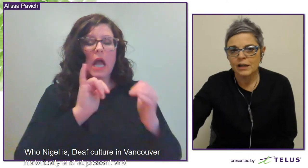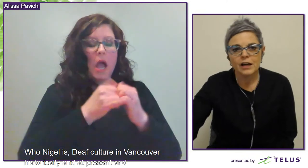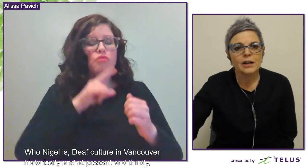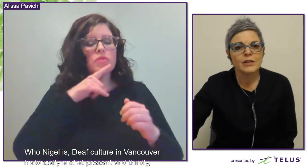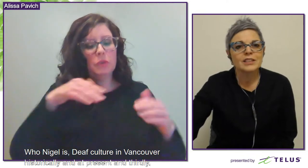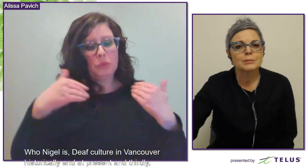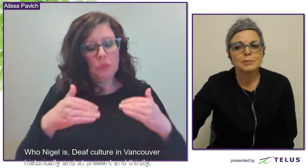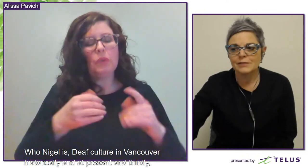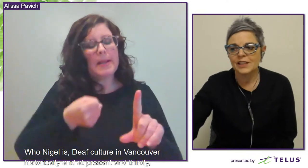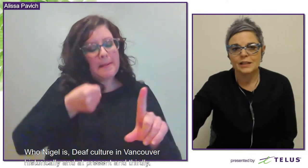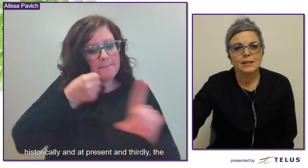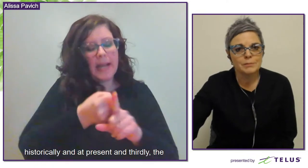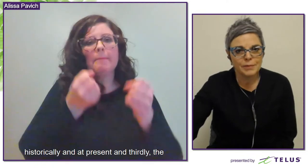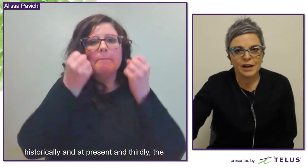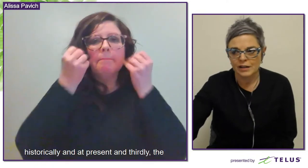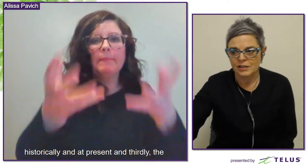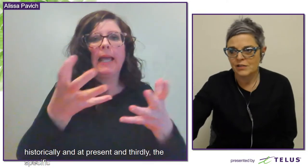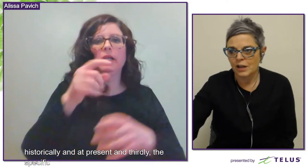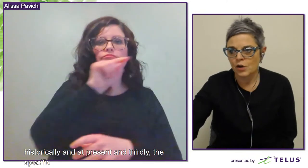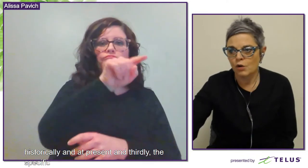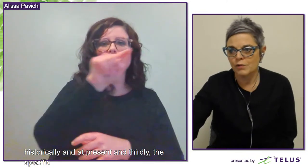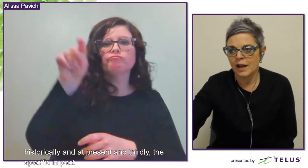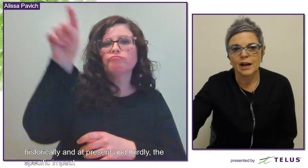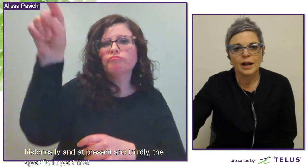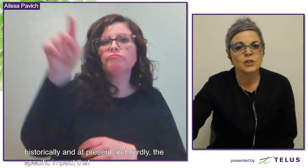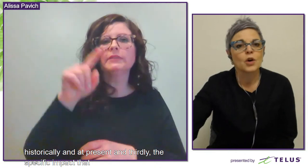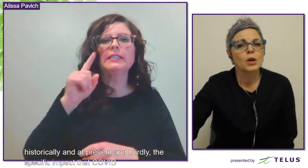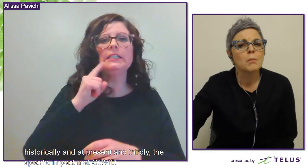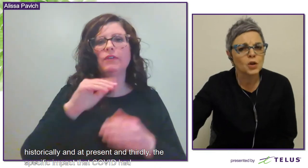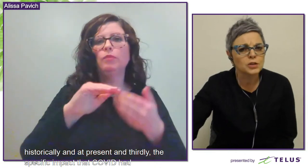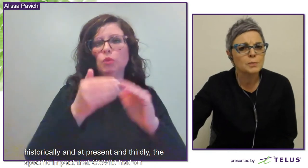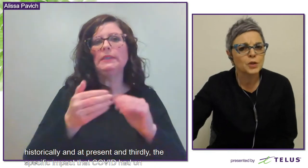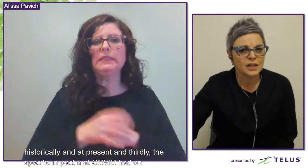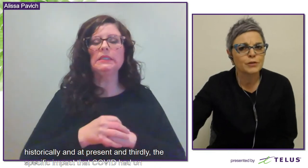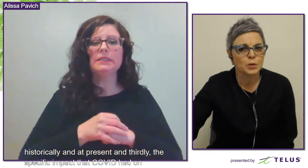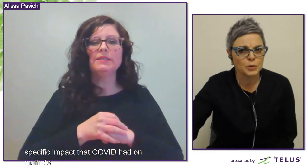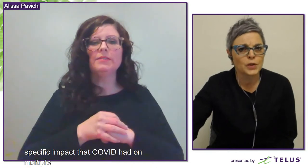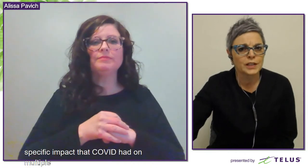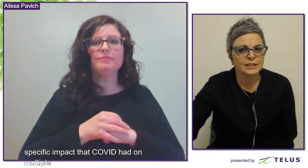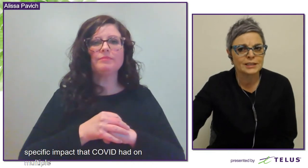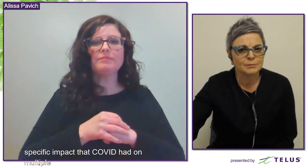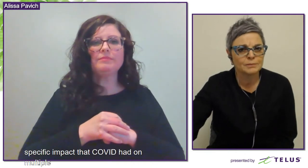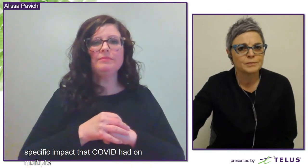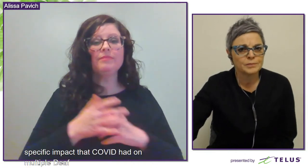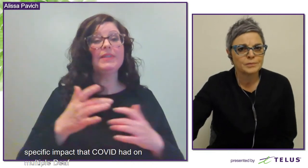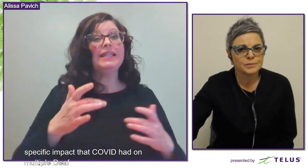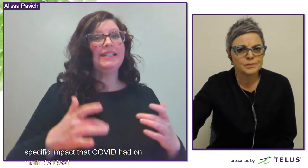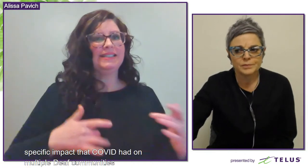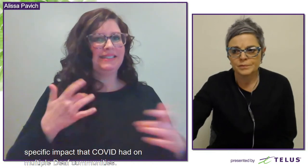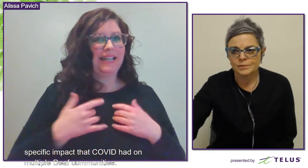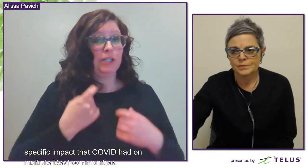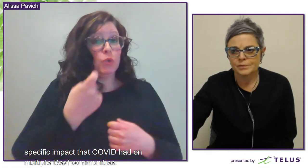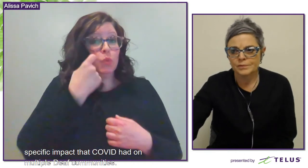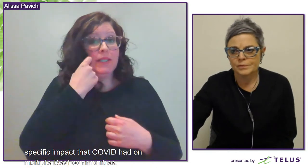thirdly, the specific impact that COVID had on multiple deaf communities.